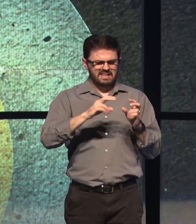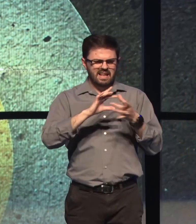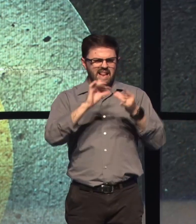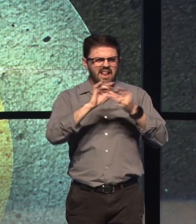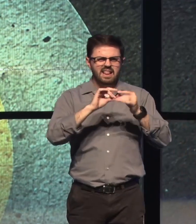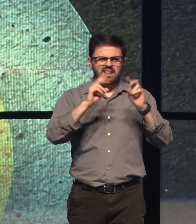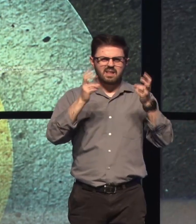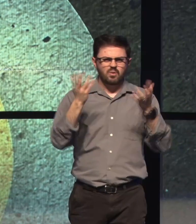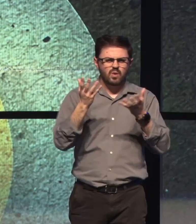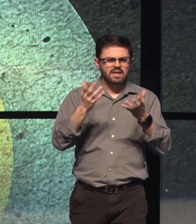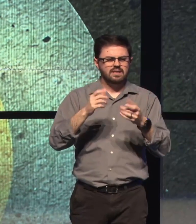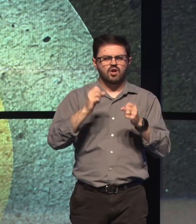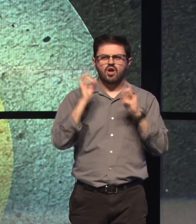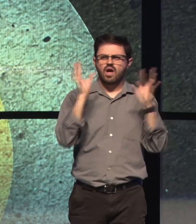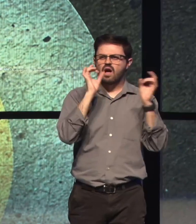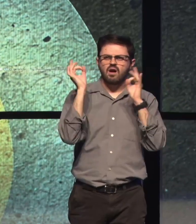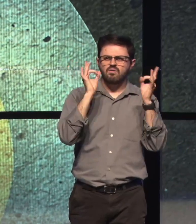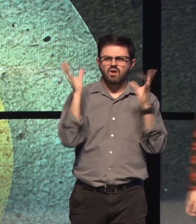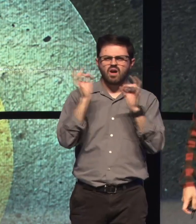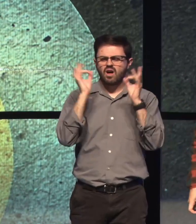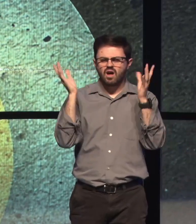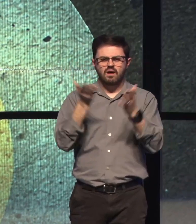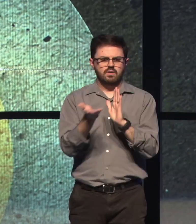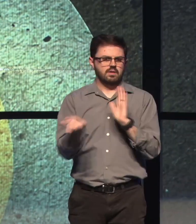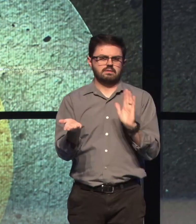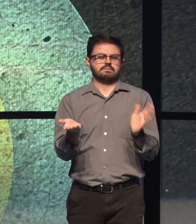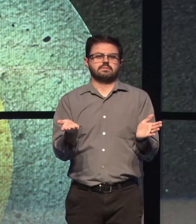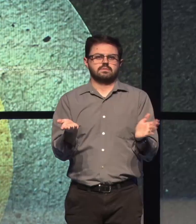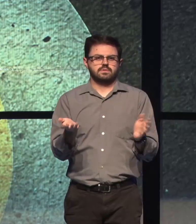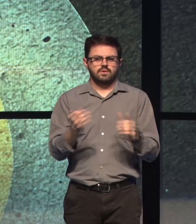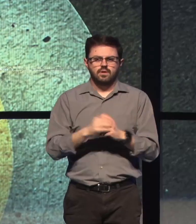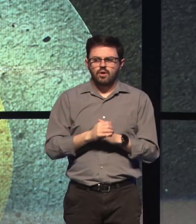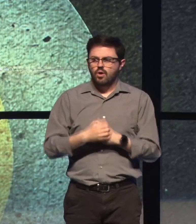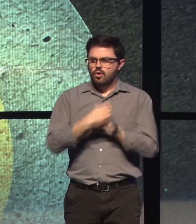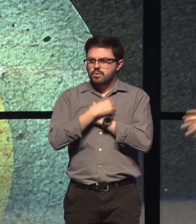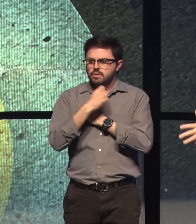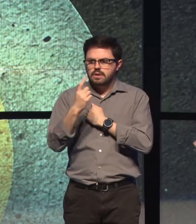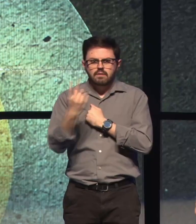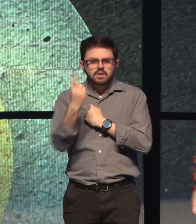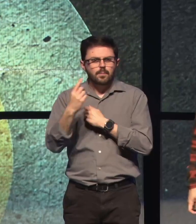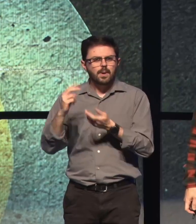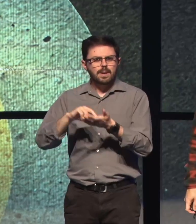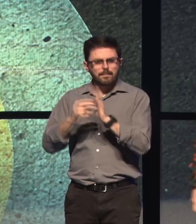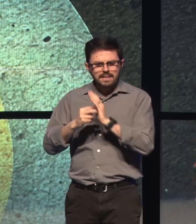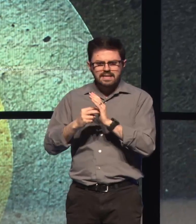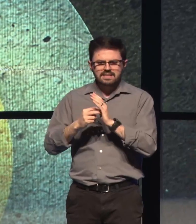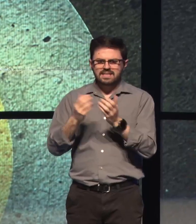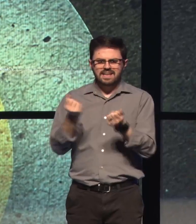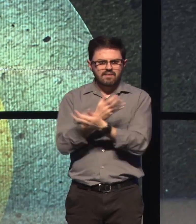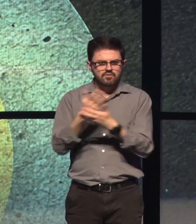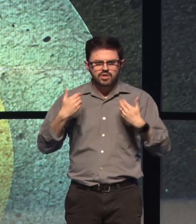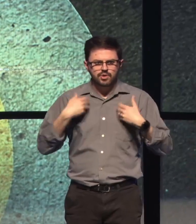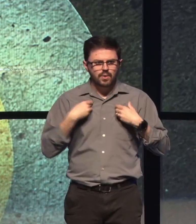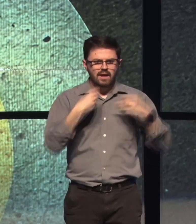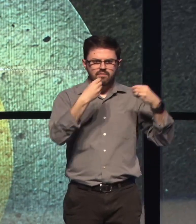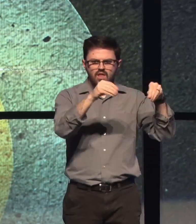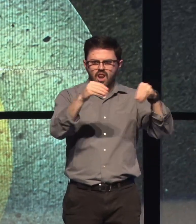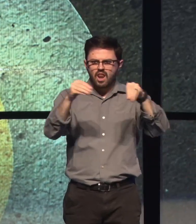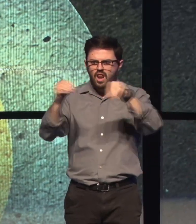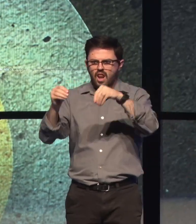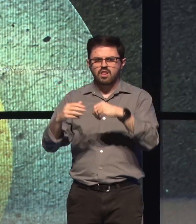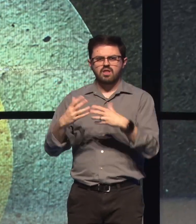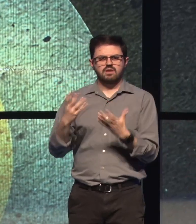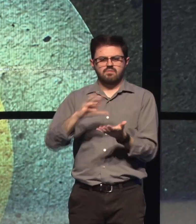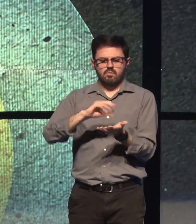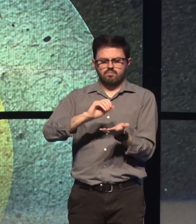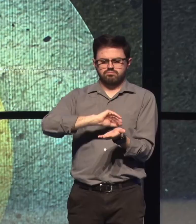people. Well, to love someone means that you go sell all your possessions and you give it to the poor. And then you don't eat